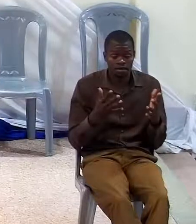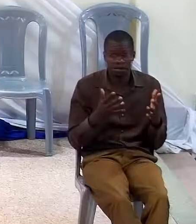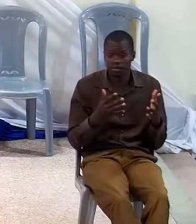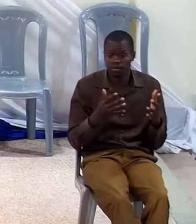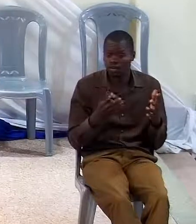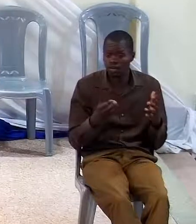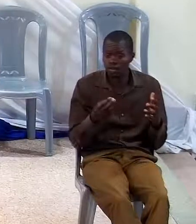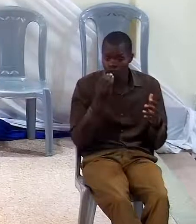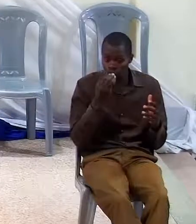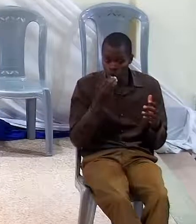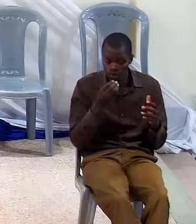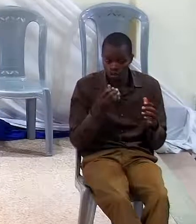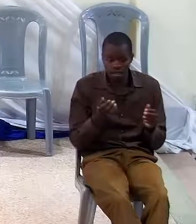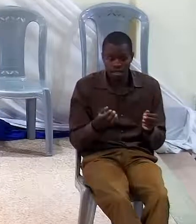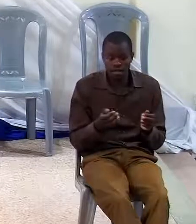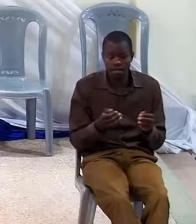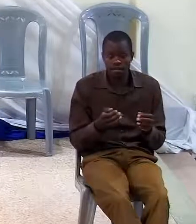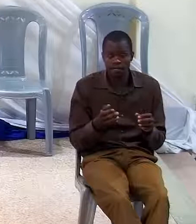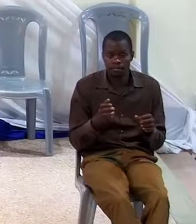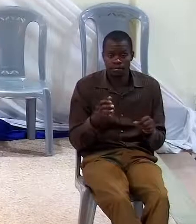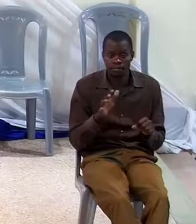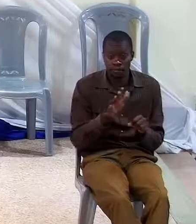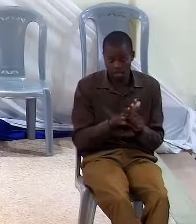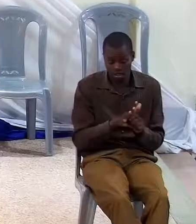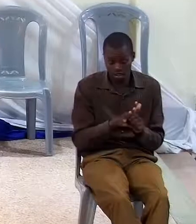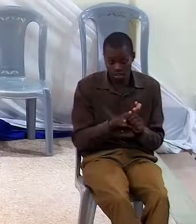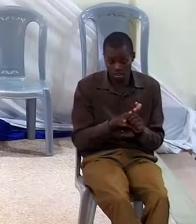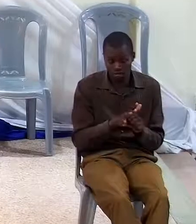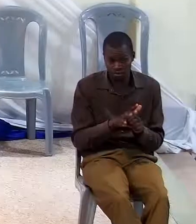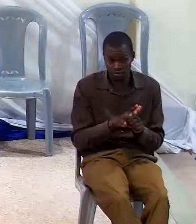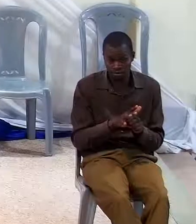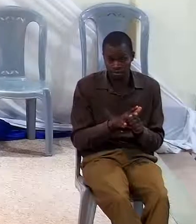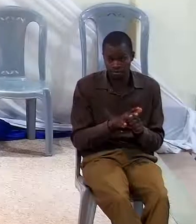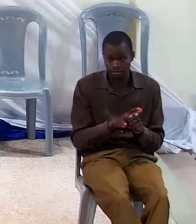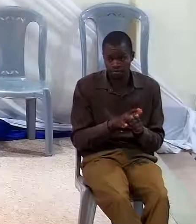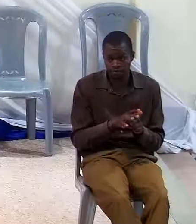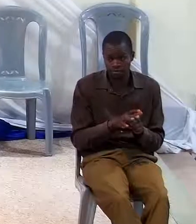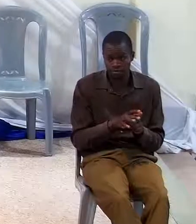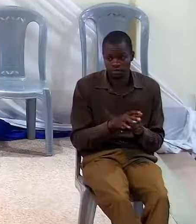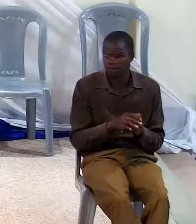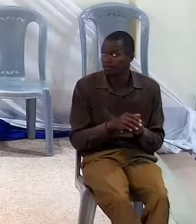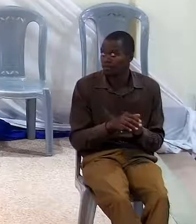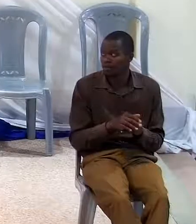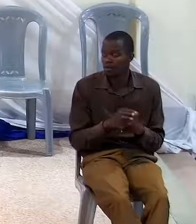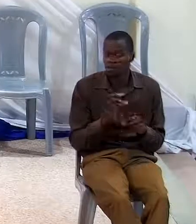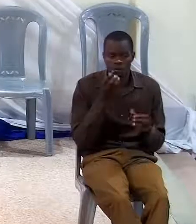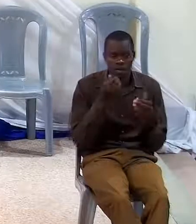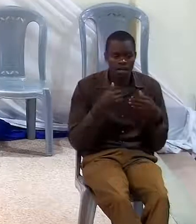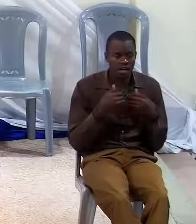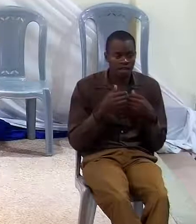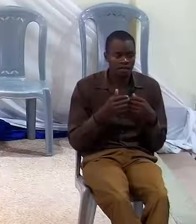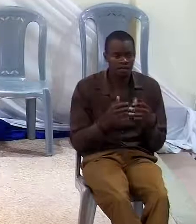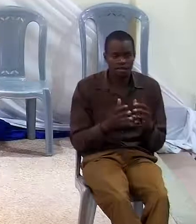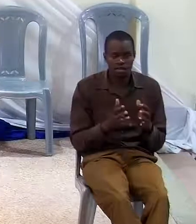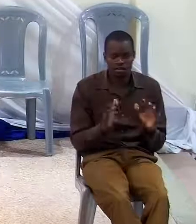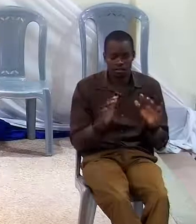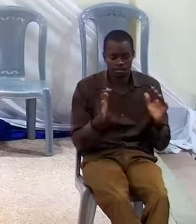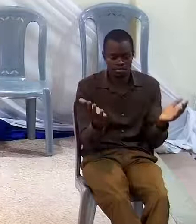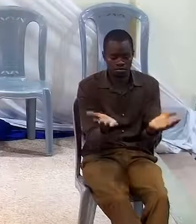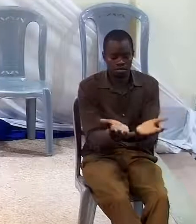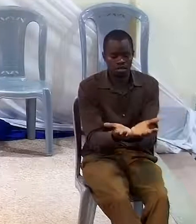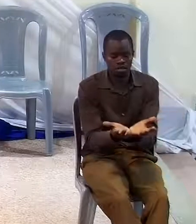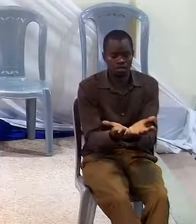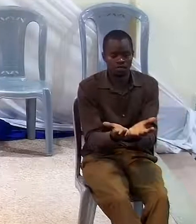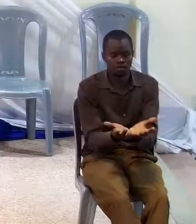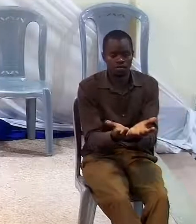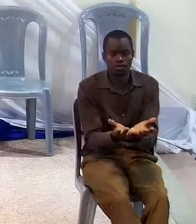food portioning. You have a whole plate of ugali. This ugali, you